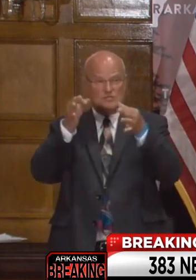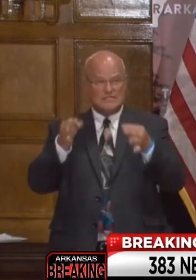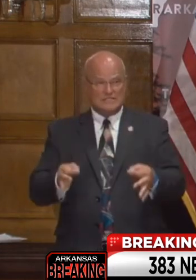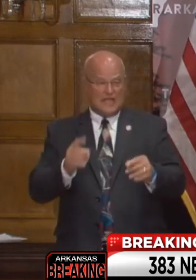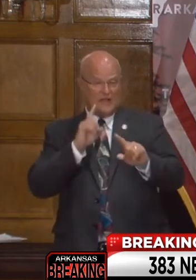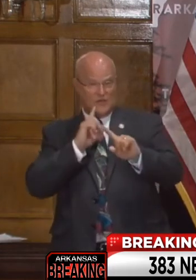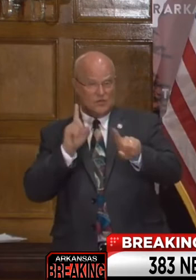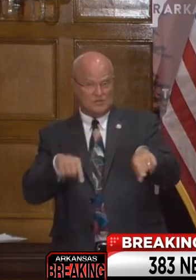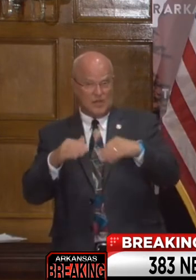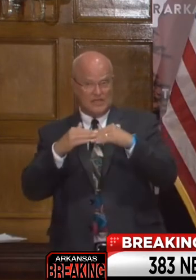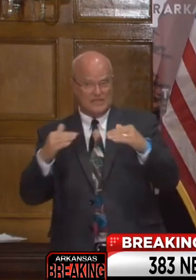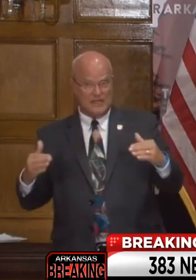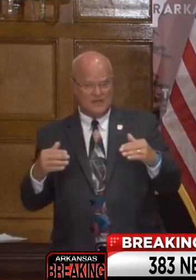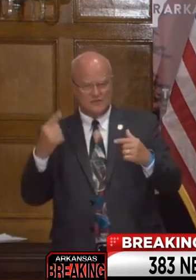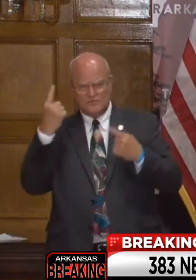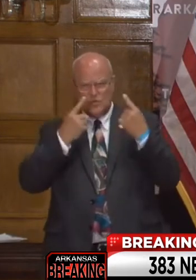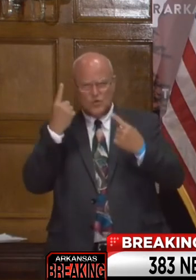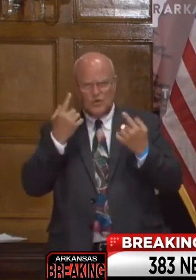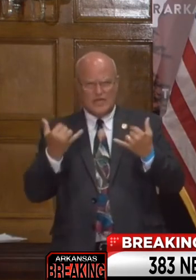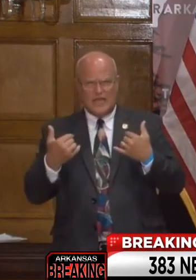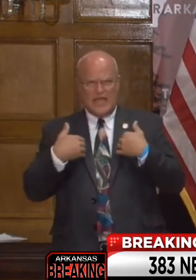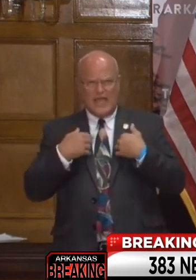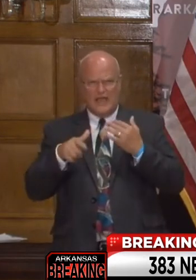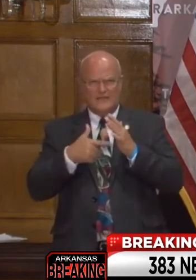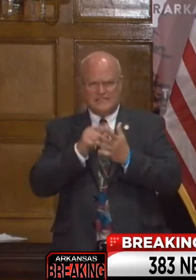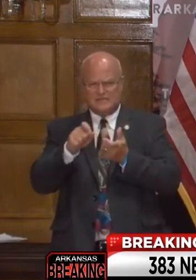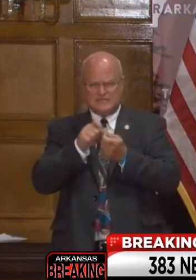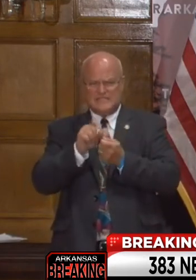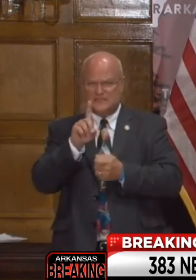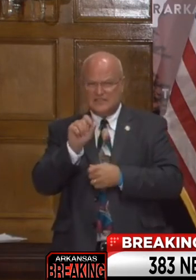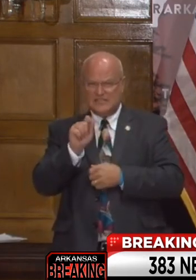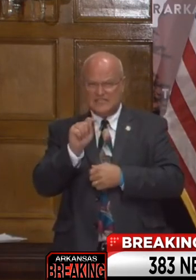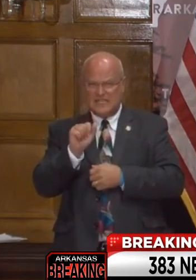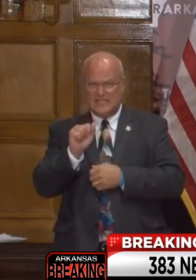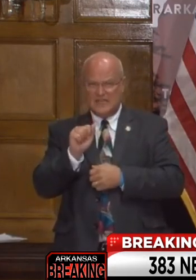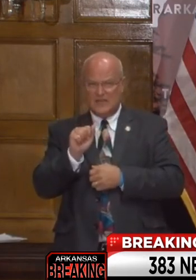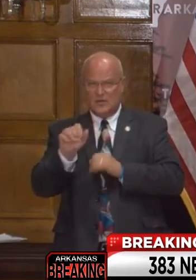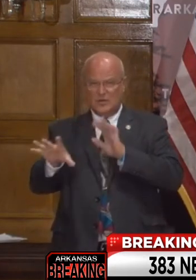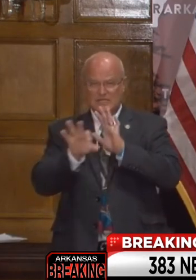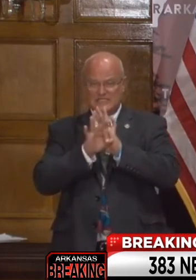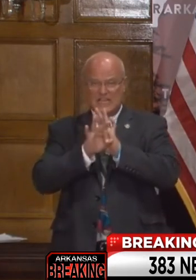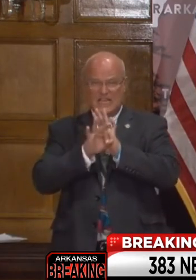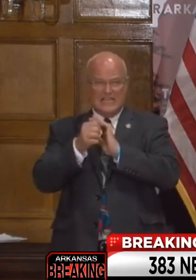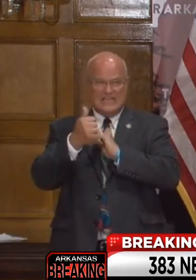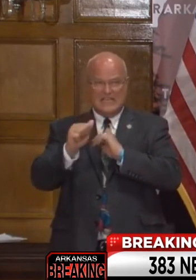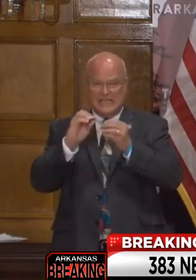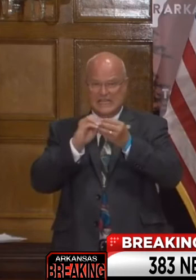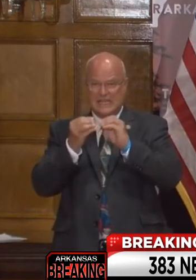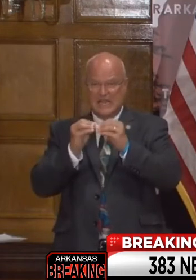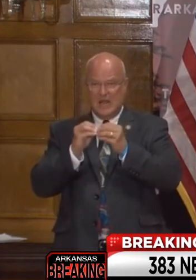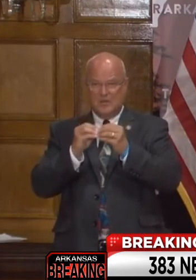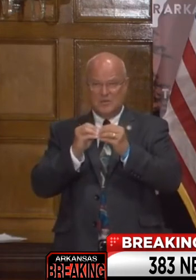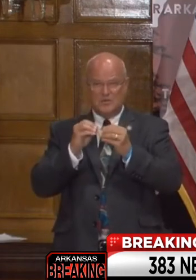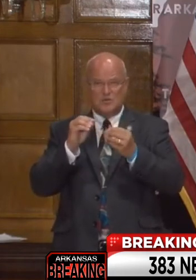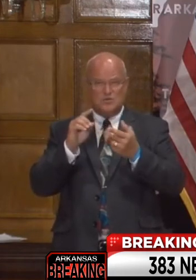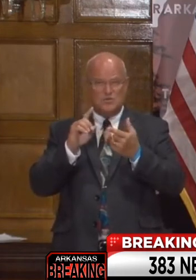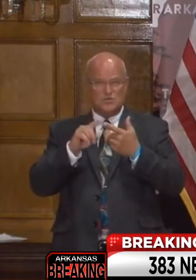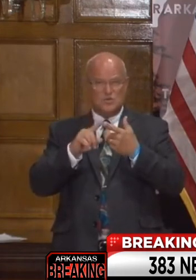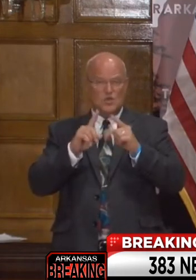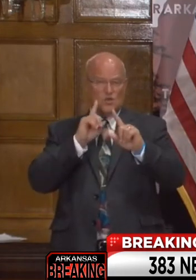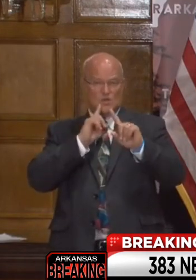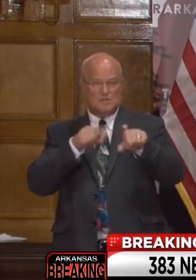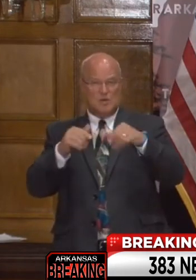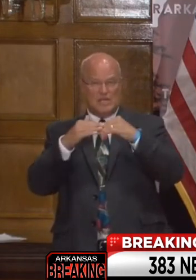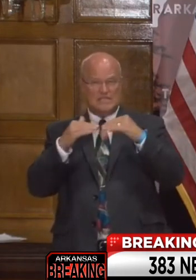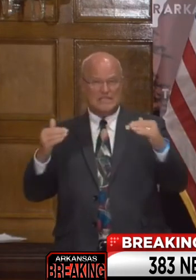decide their response level. So I'm wondering, now that we have this specific data, will you be assigning any sort of numbers to the